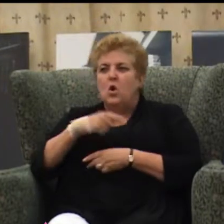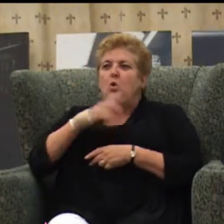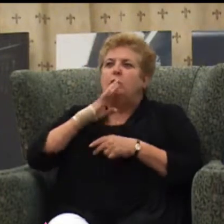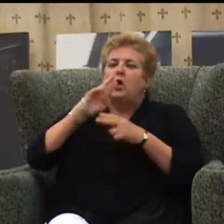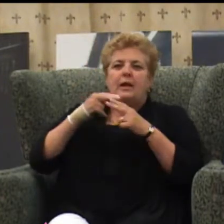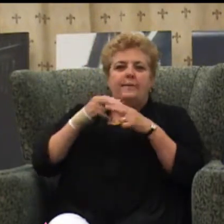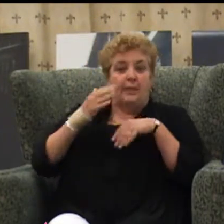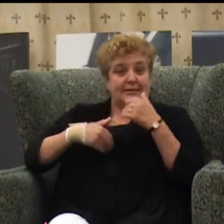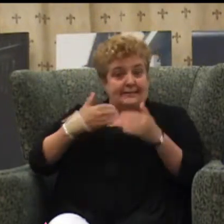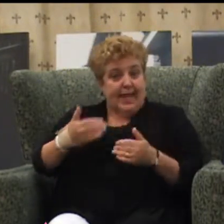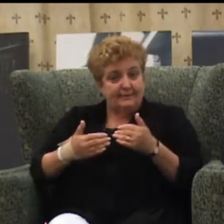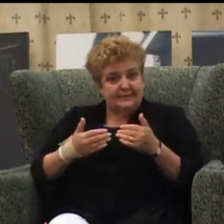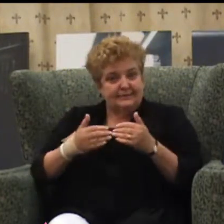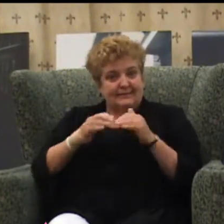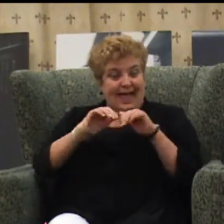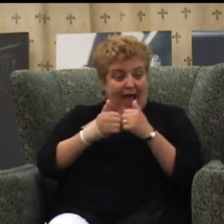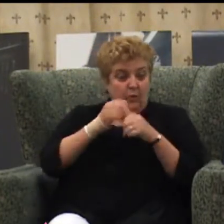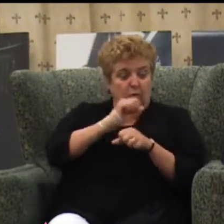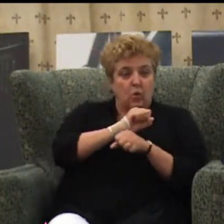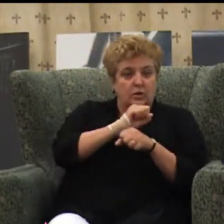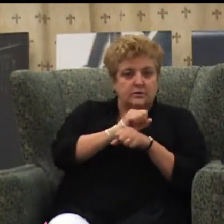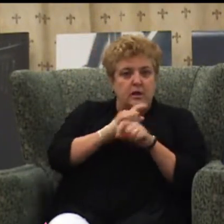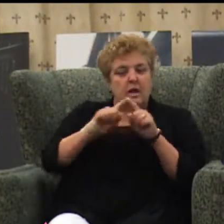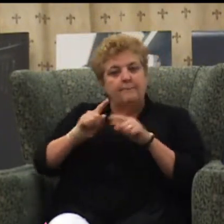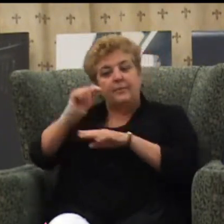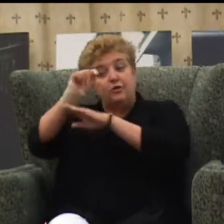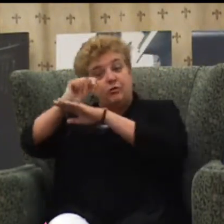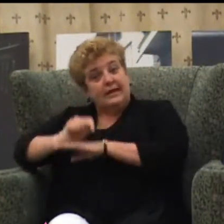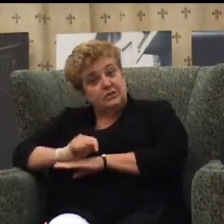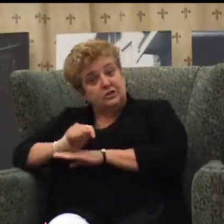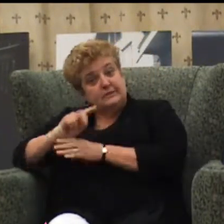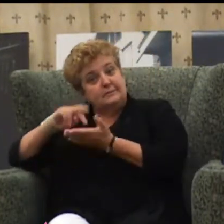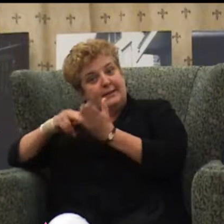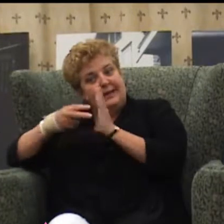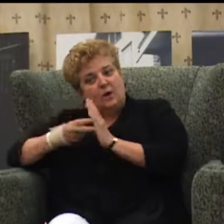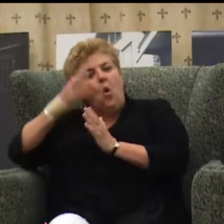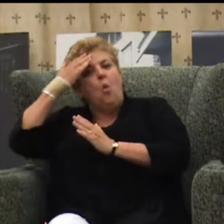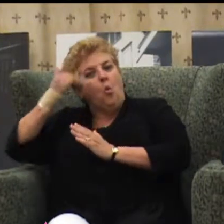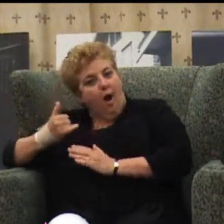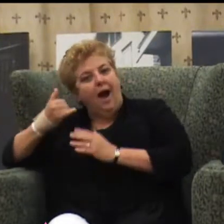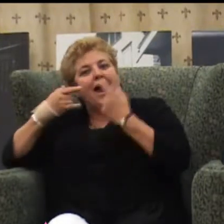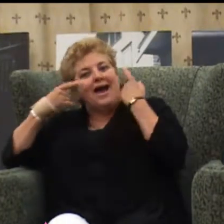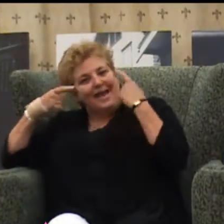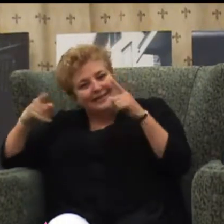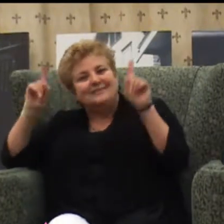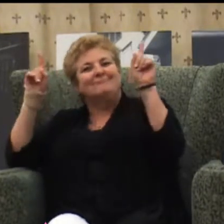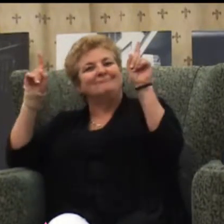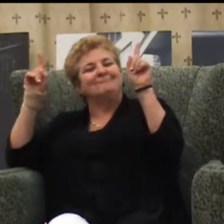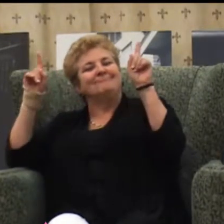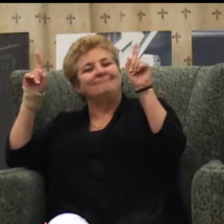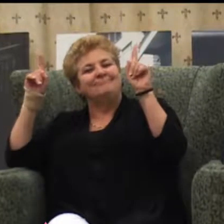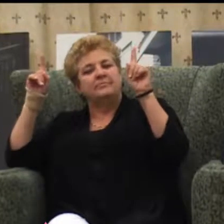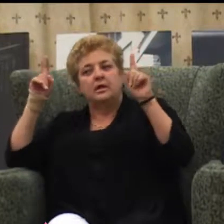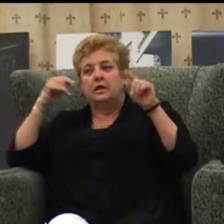being how it works. Really, the traditions are why it works. And for many years in Alcoholics Anonymous, I wanted to change everything about